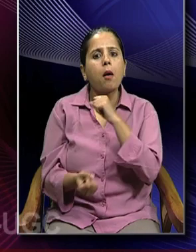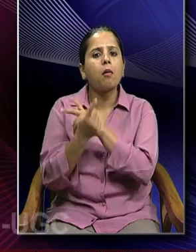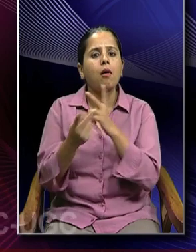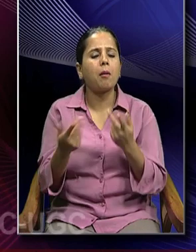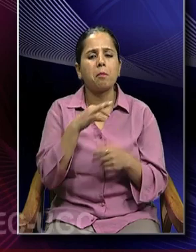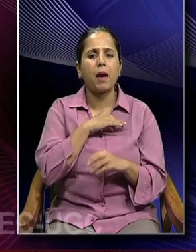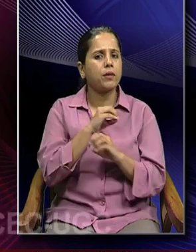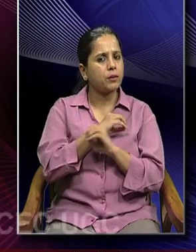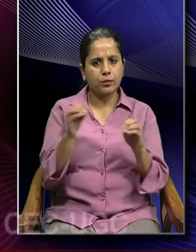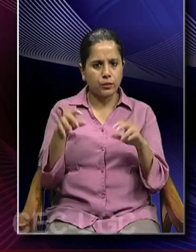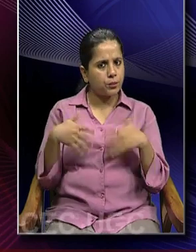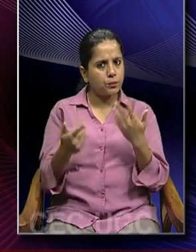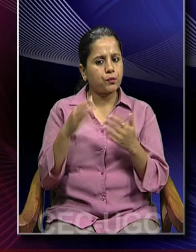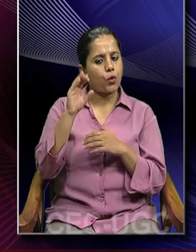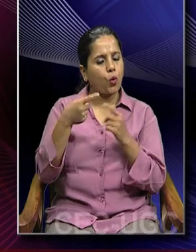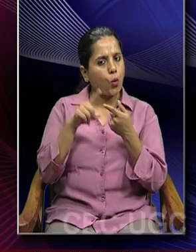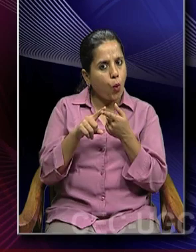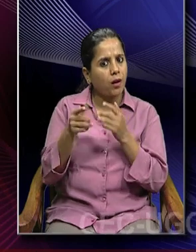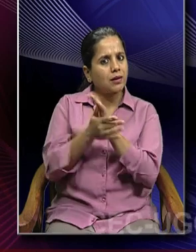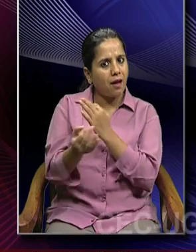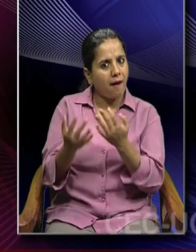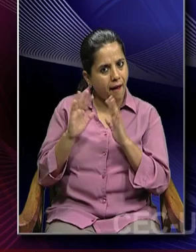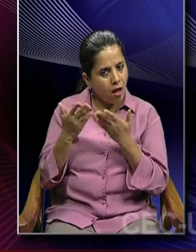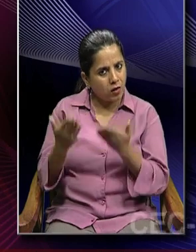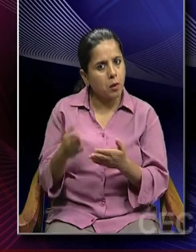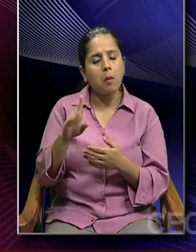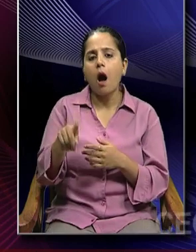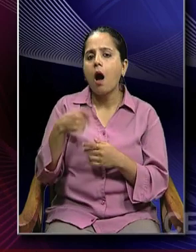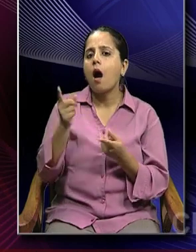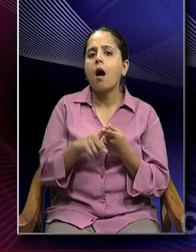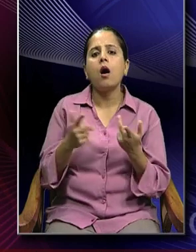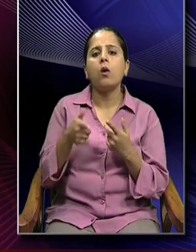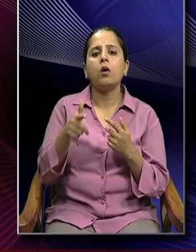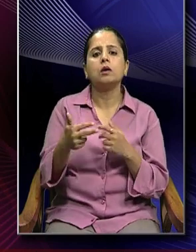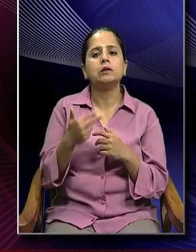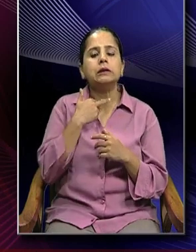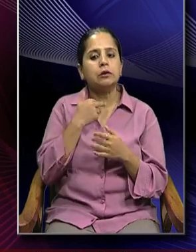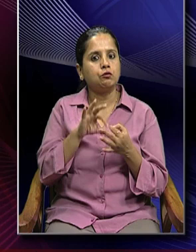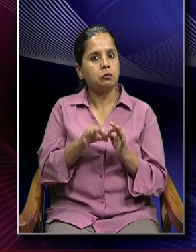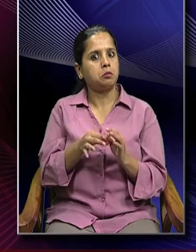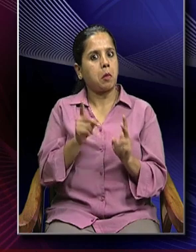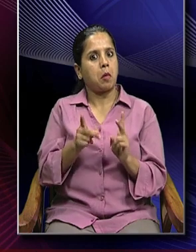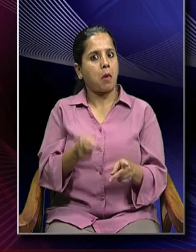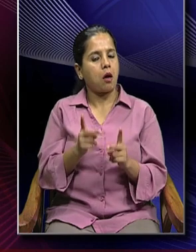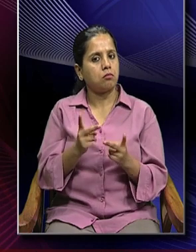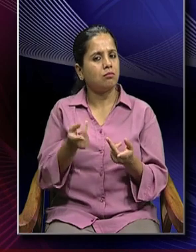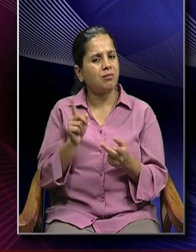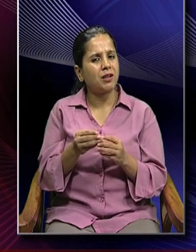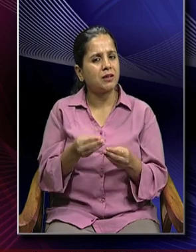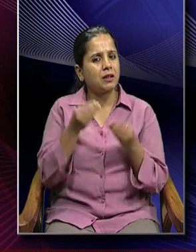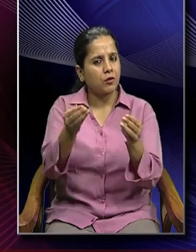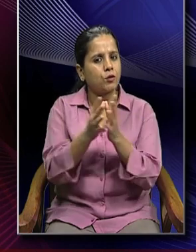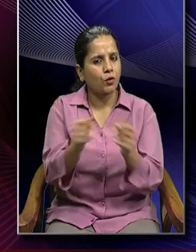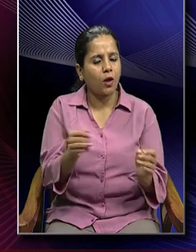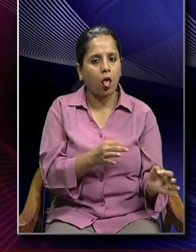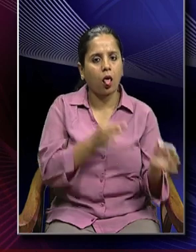having that kind of core competency which is resulting into the rigidity. So, it should offer solution, it should not defer